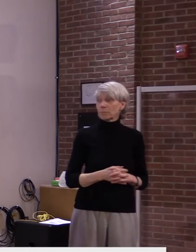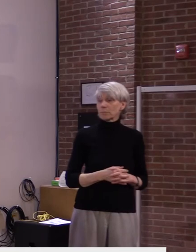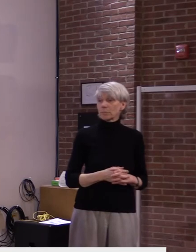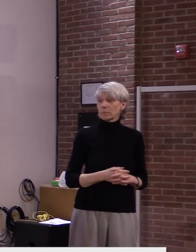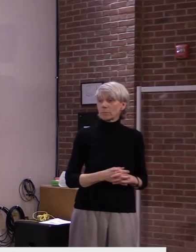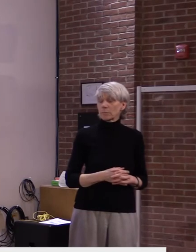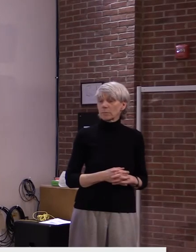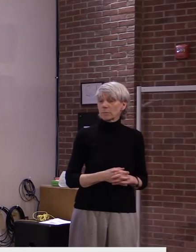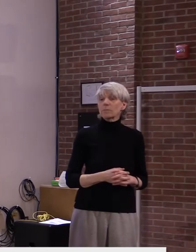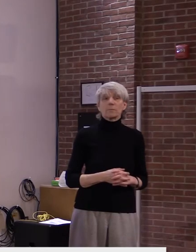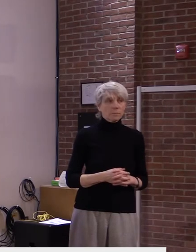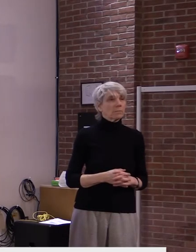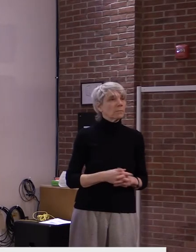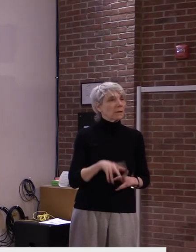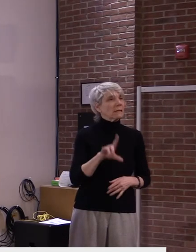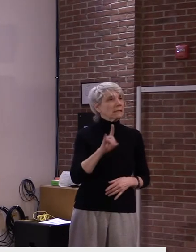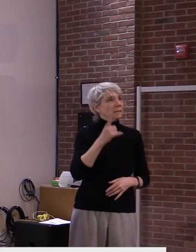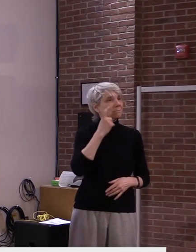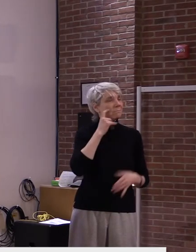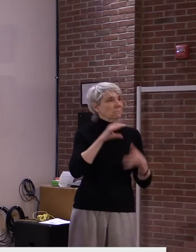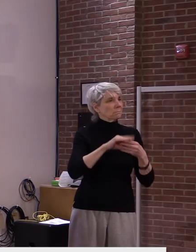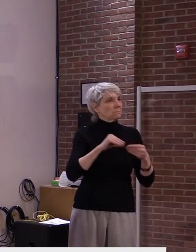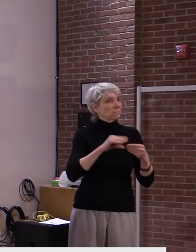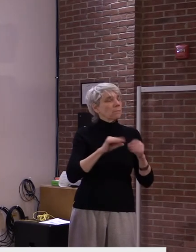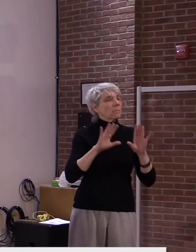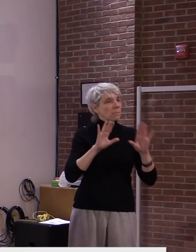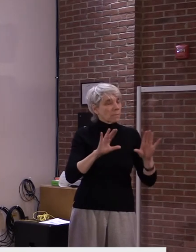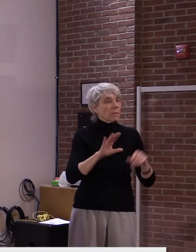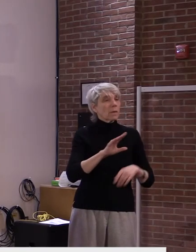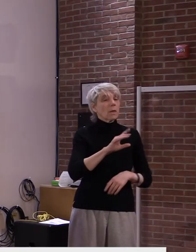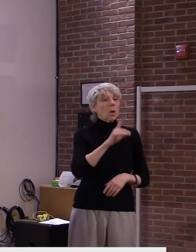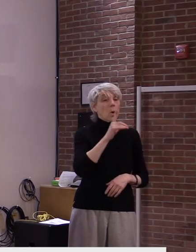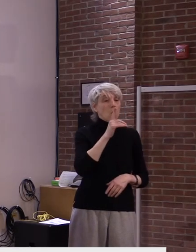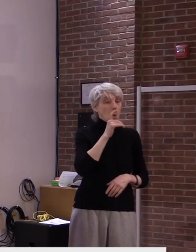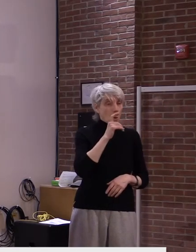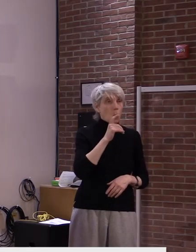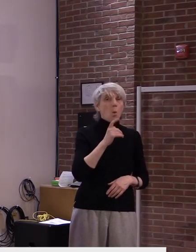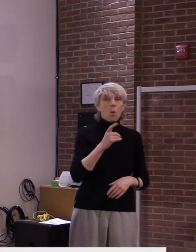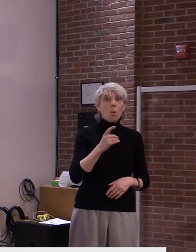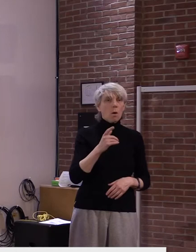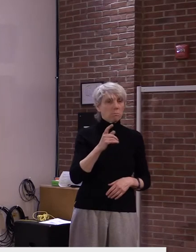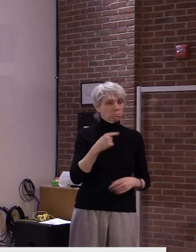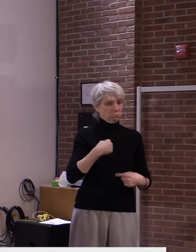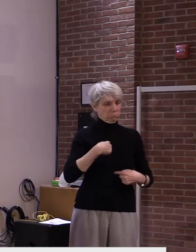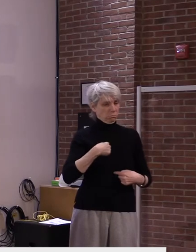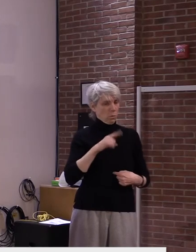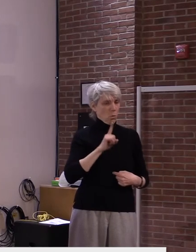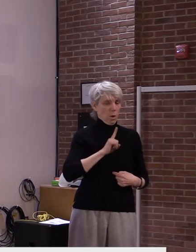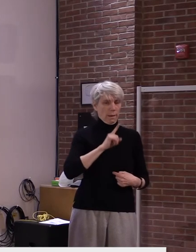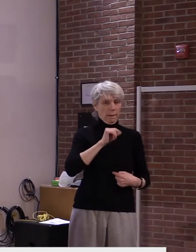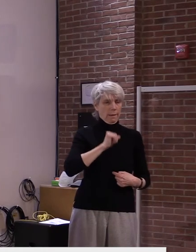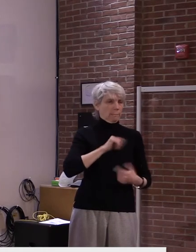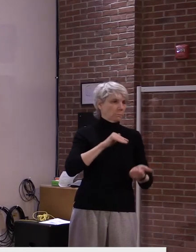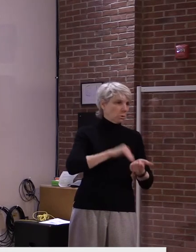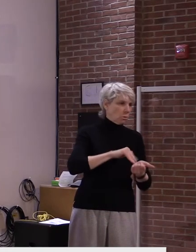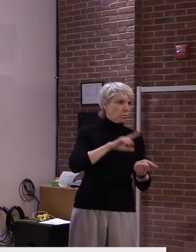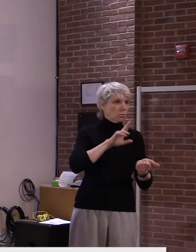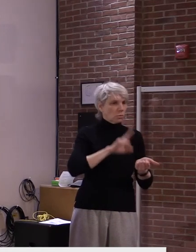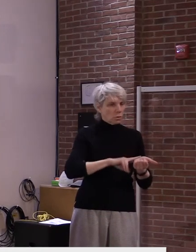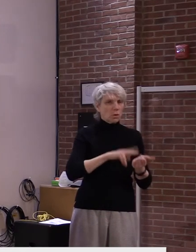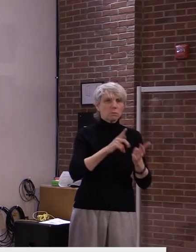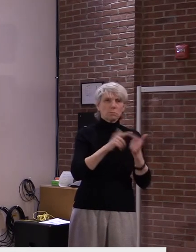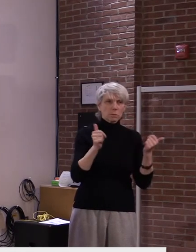Avery, I had mentioned this in my opening remarks. We are not shutting down phase 1A. We will